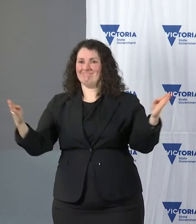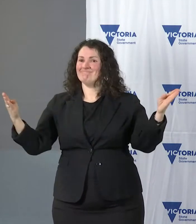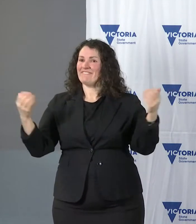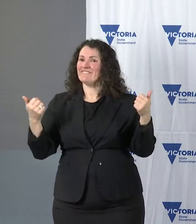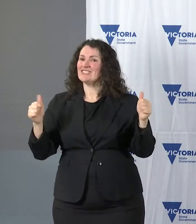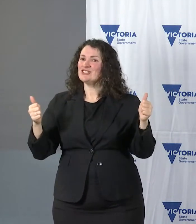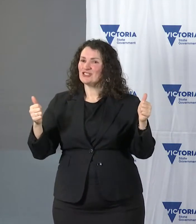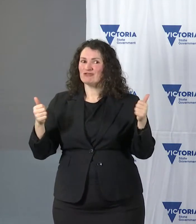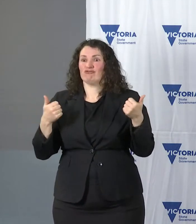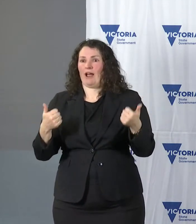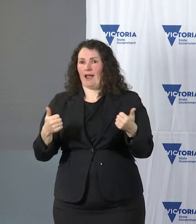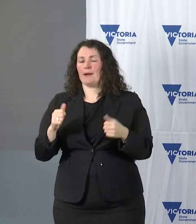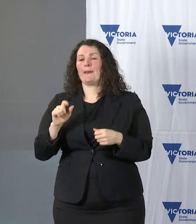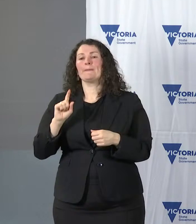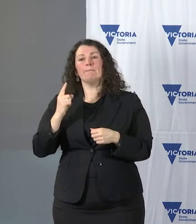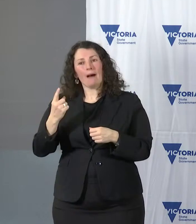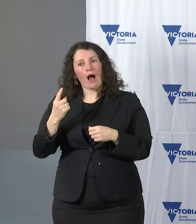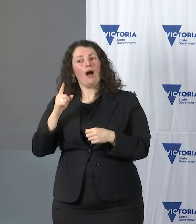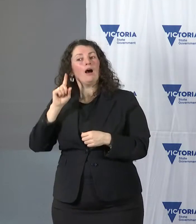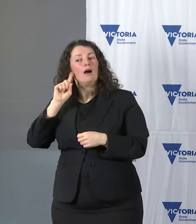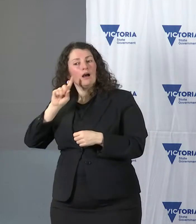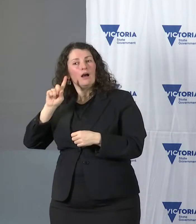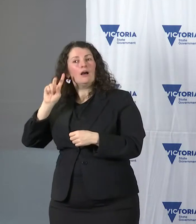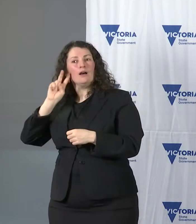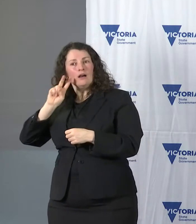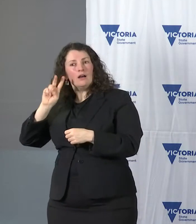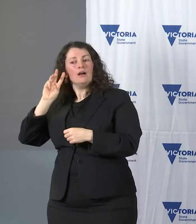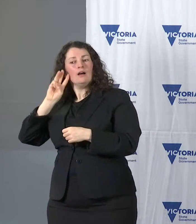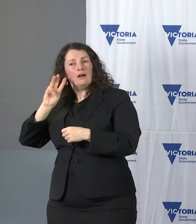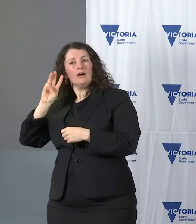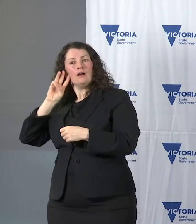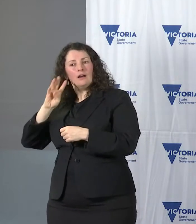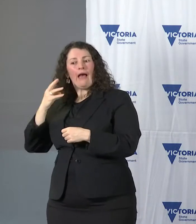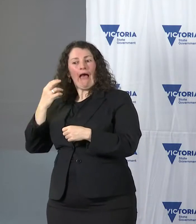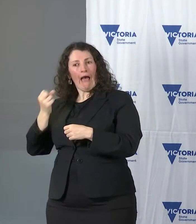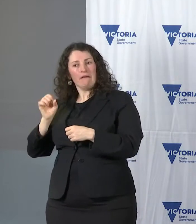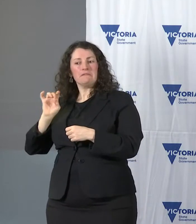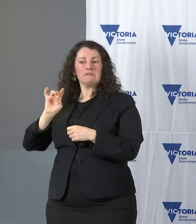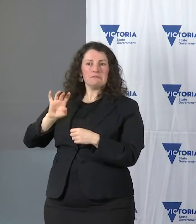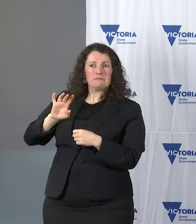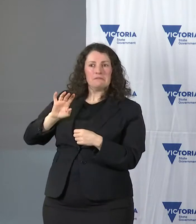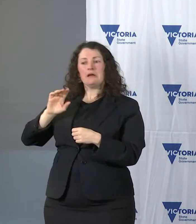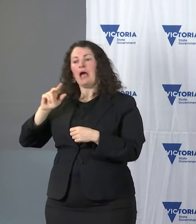cases a day. All of those linked cases have been in isolation, but that